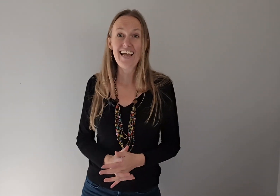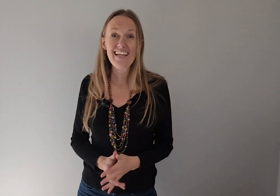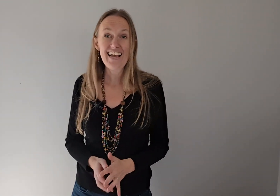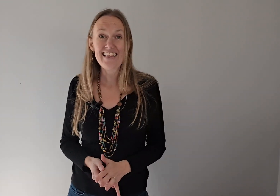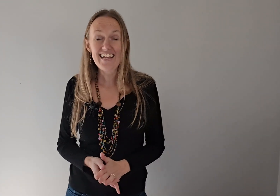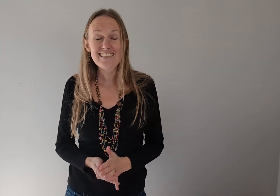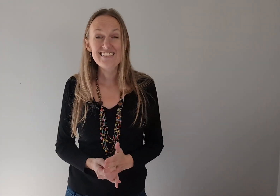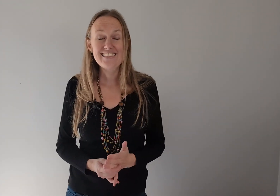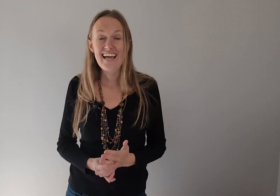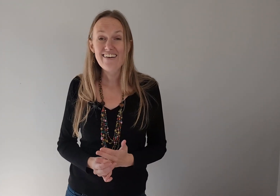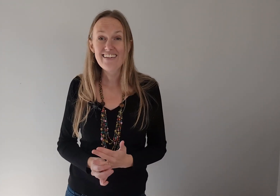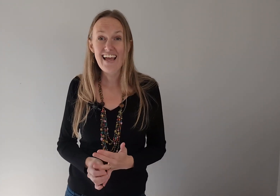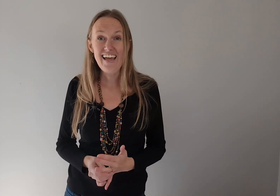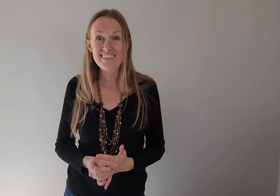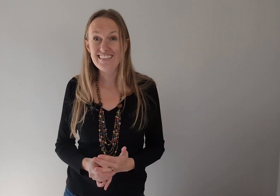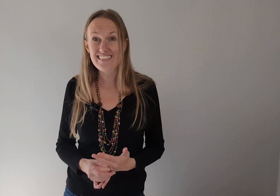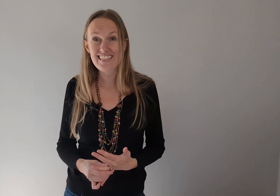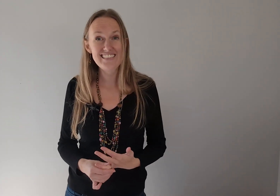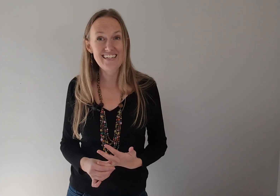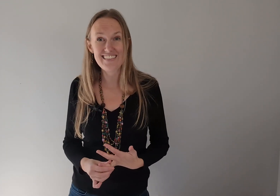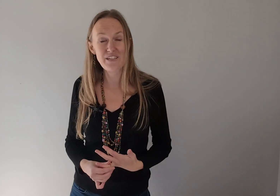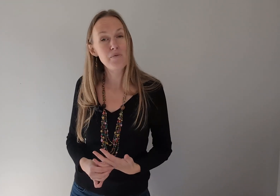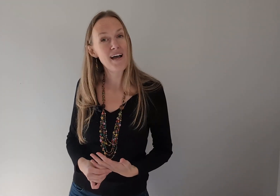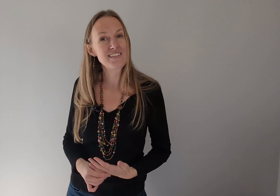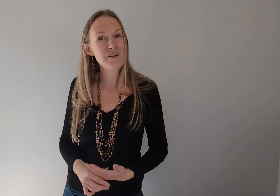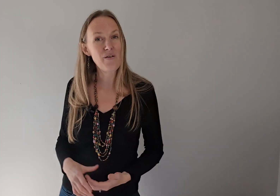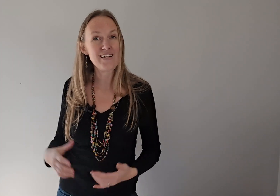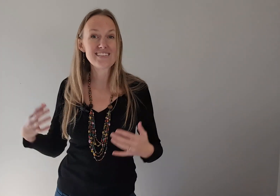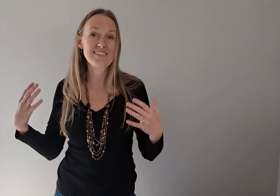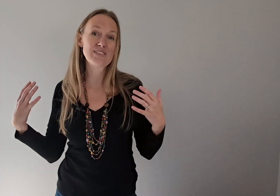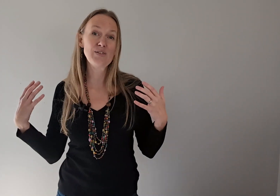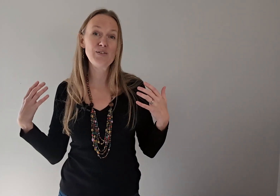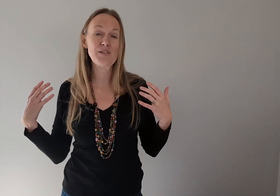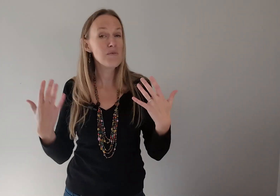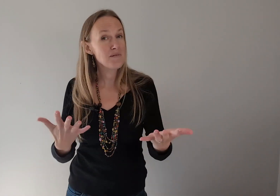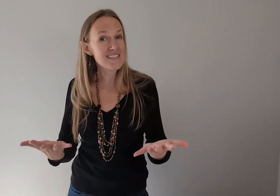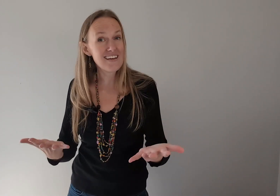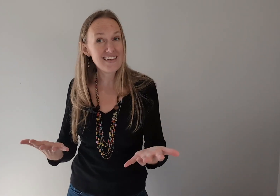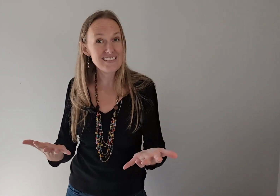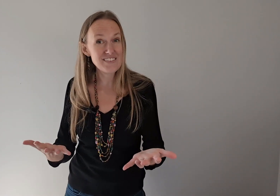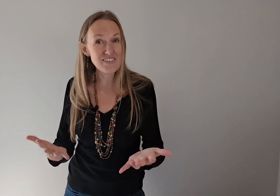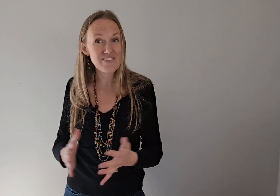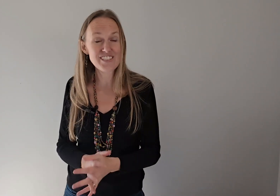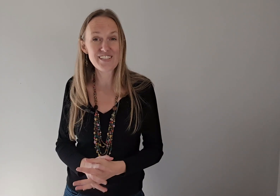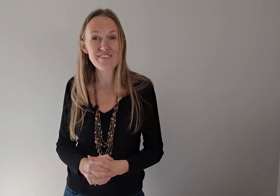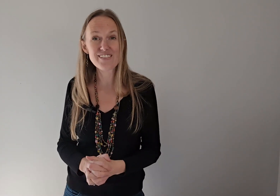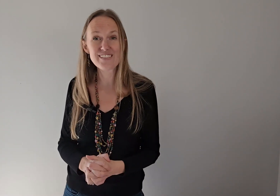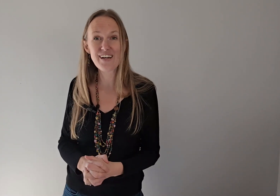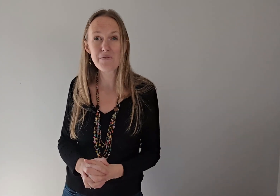Okay, and that's how it ends. It just ends there. It doesn't go back to the chorus. So you might be signing a different version of the song, but